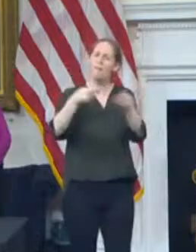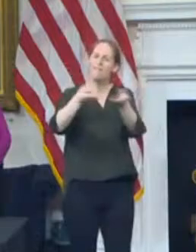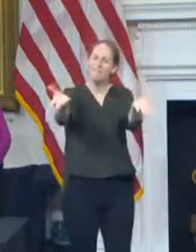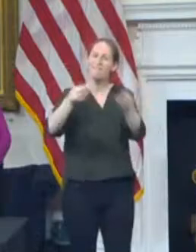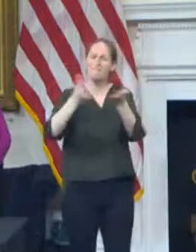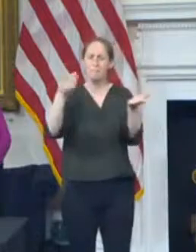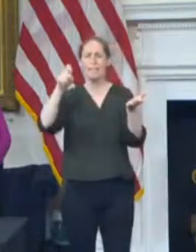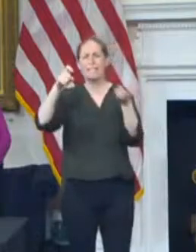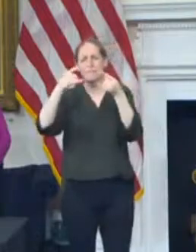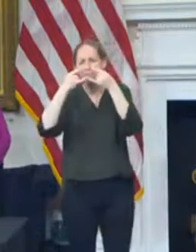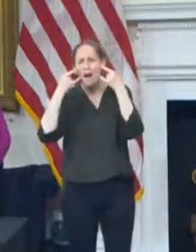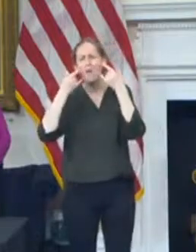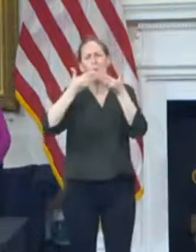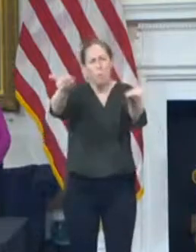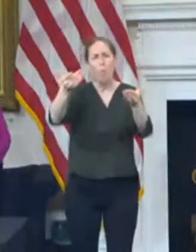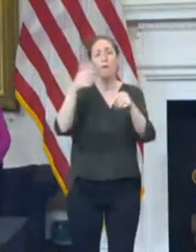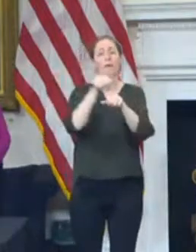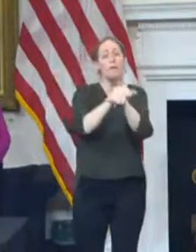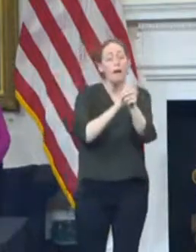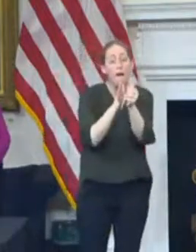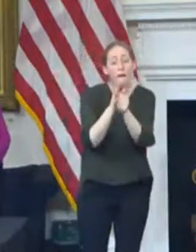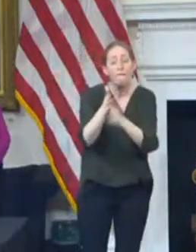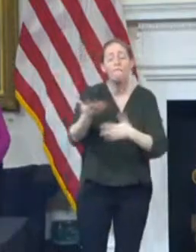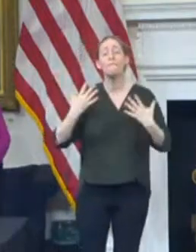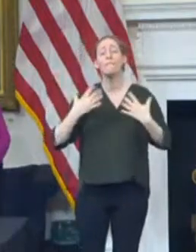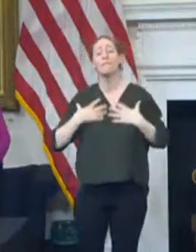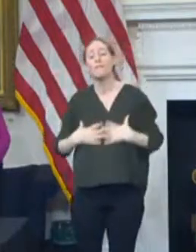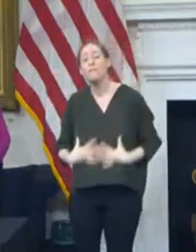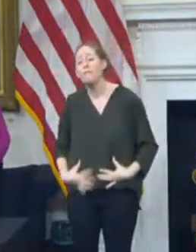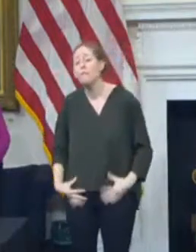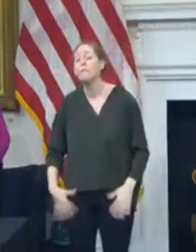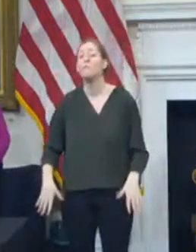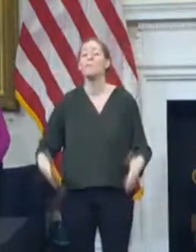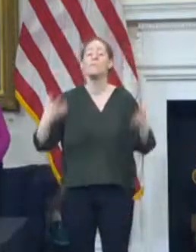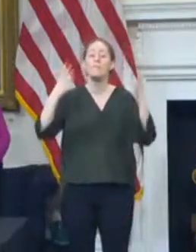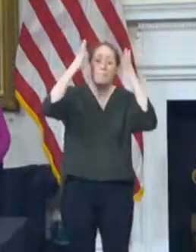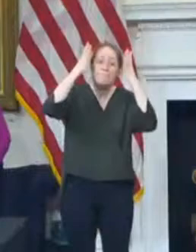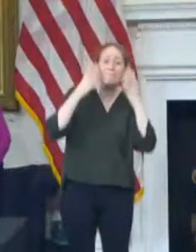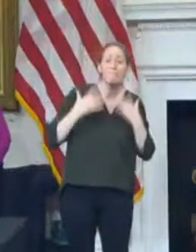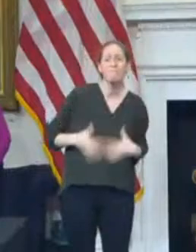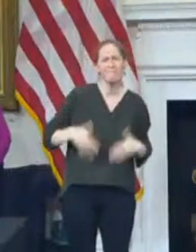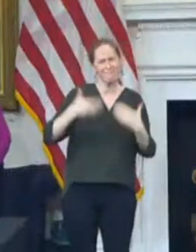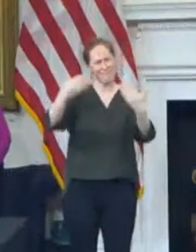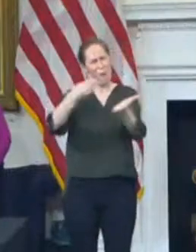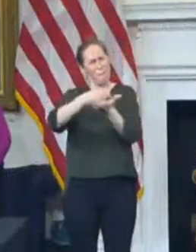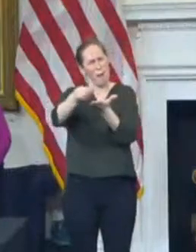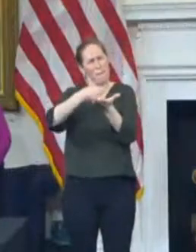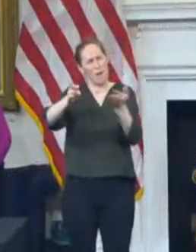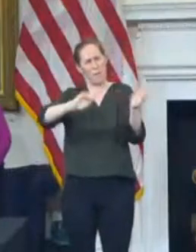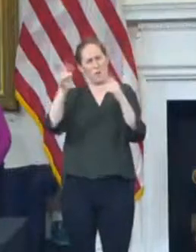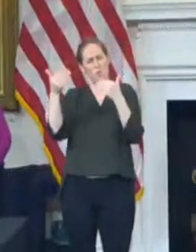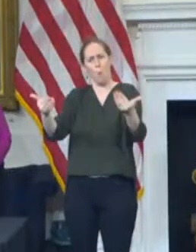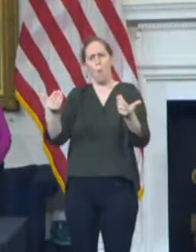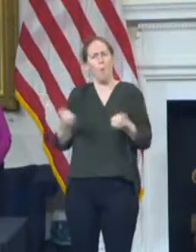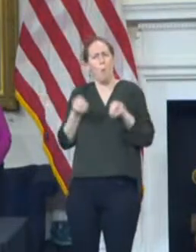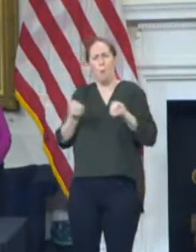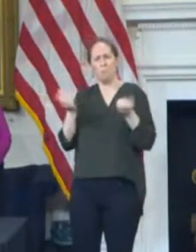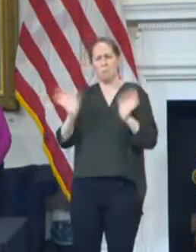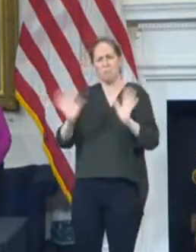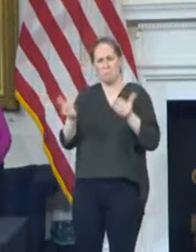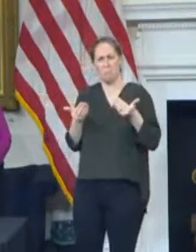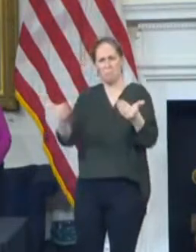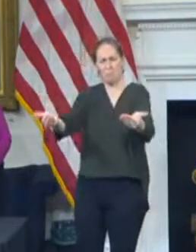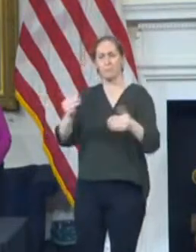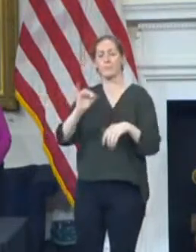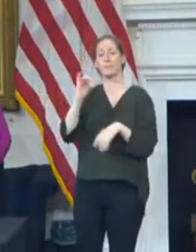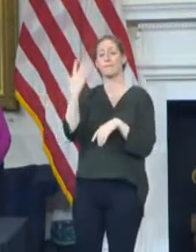of critical PPE, especially gloves, gowns, and masks. We're providing an additional $15 million